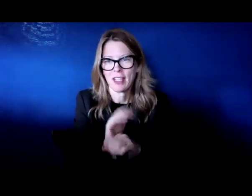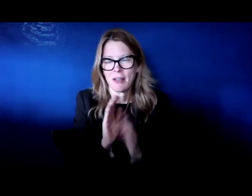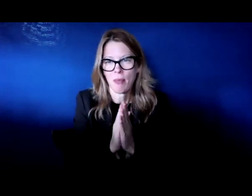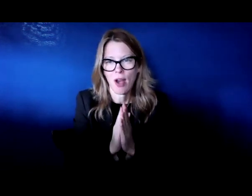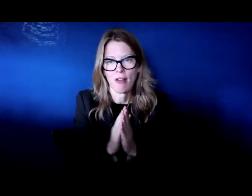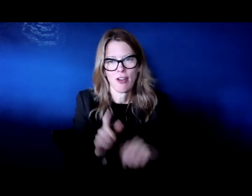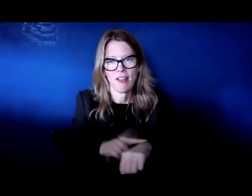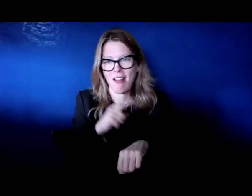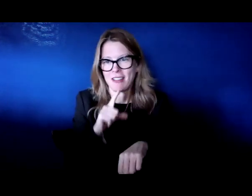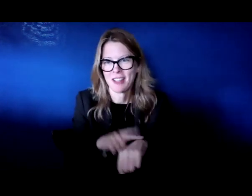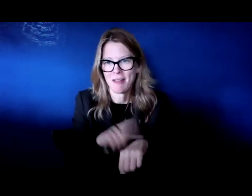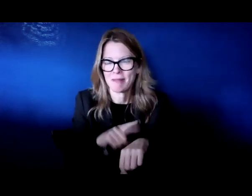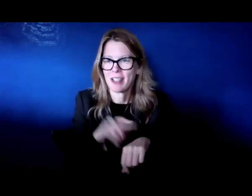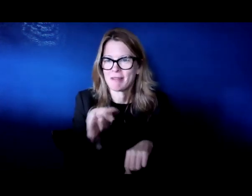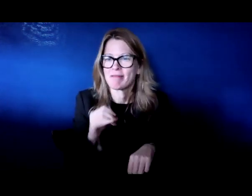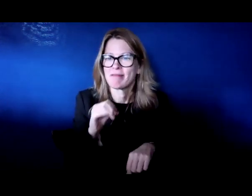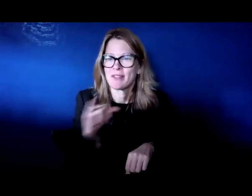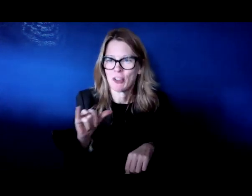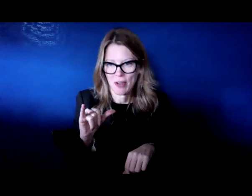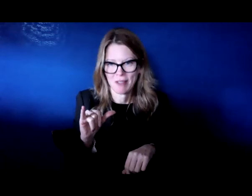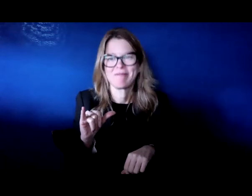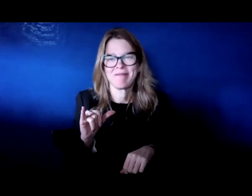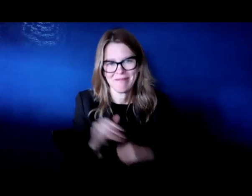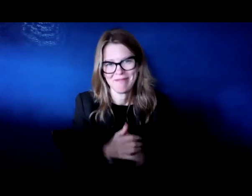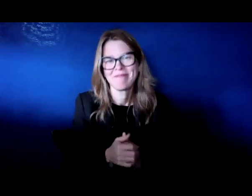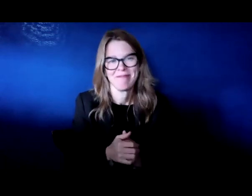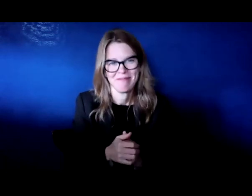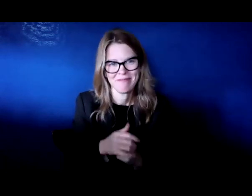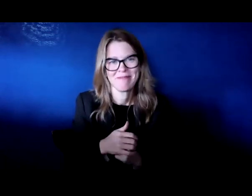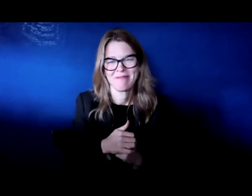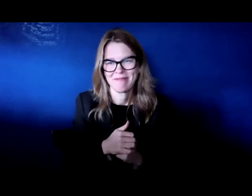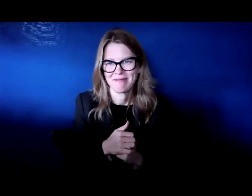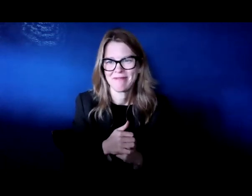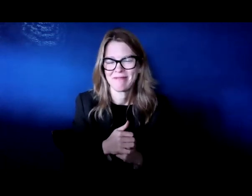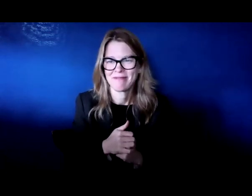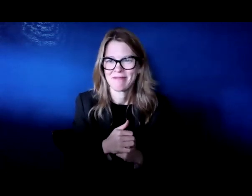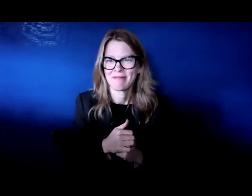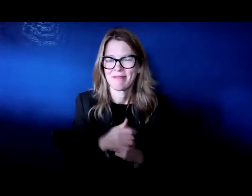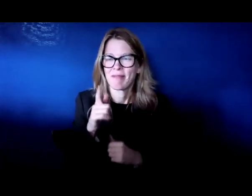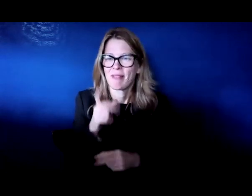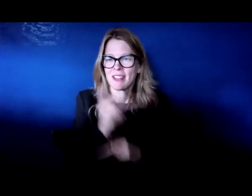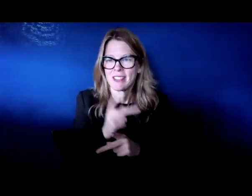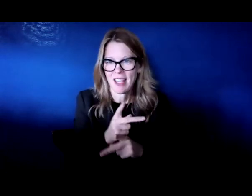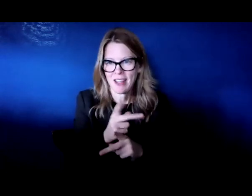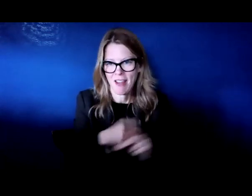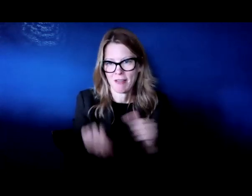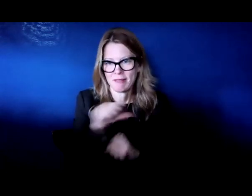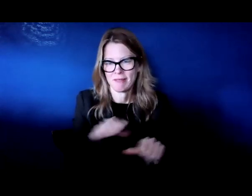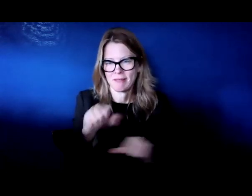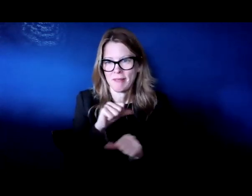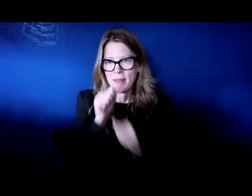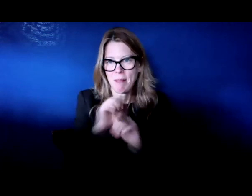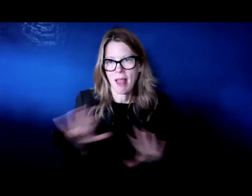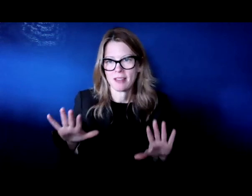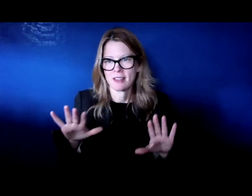joy praying with you as well every week. So you all take care, and we'll see you next time. Be blessed.